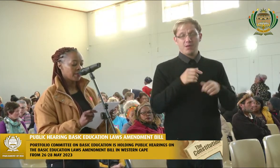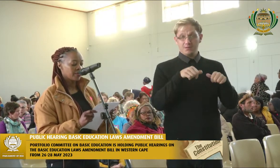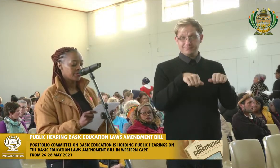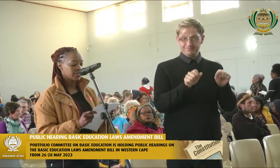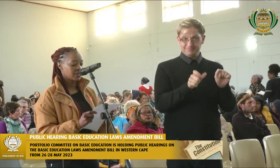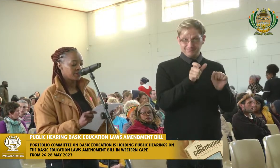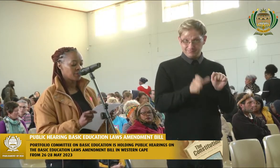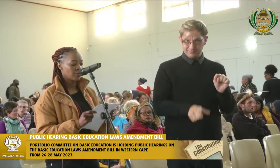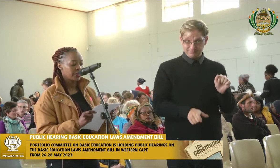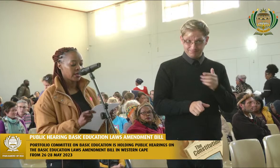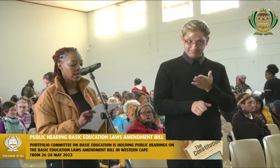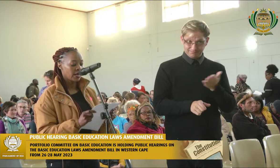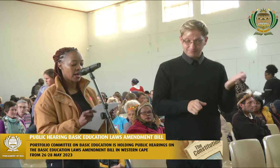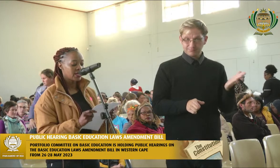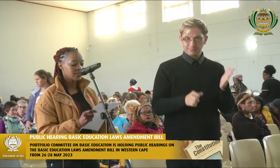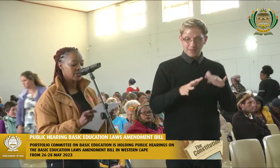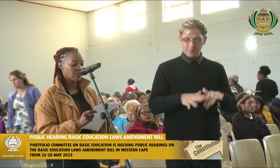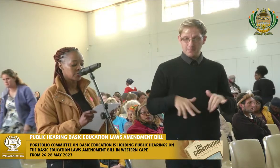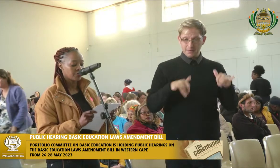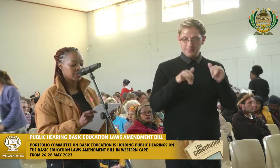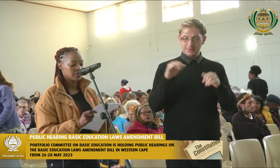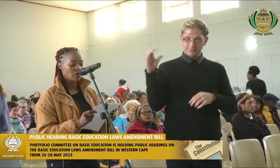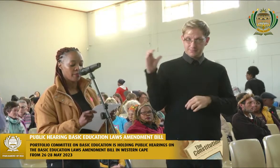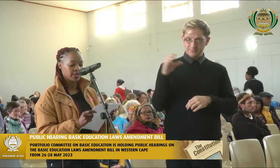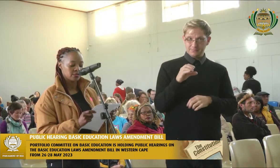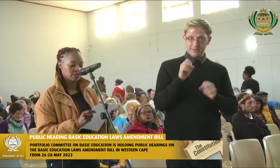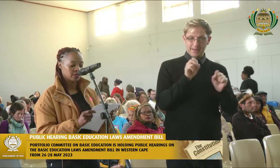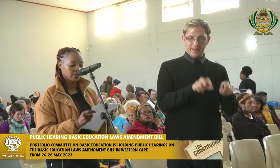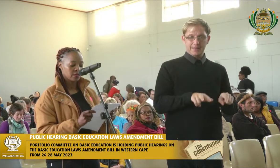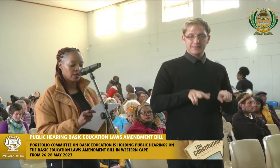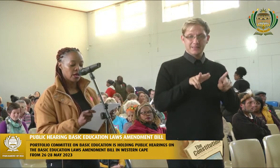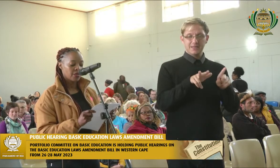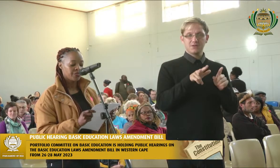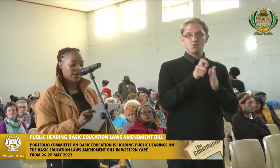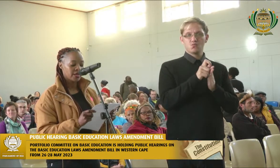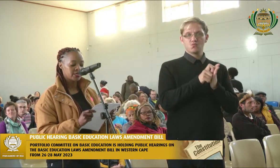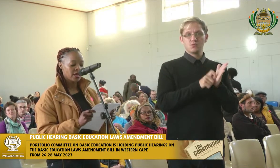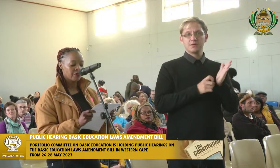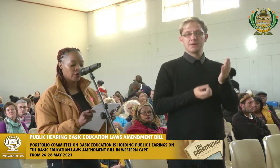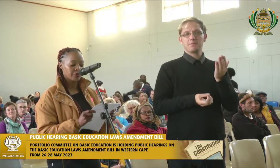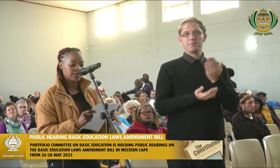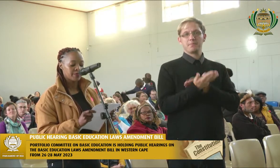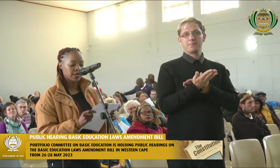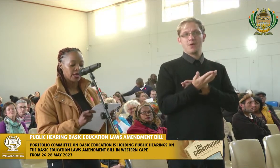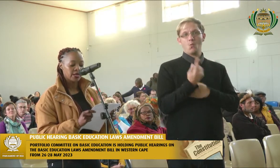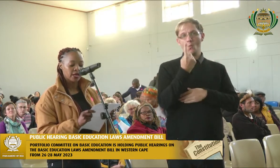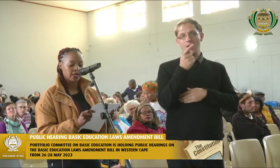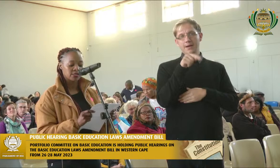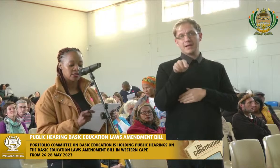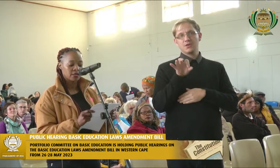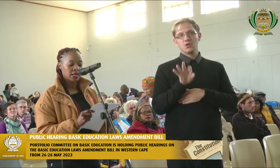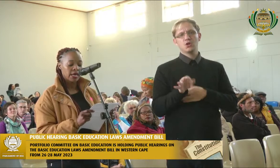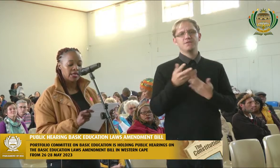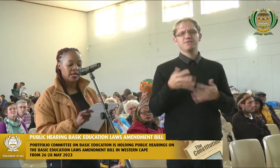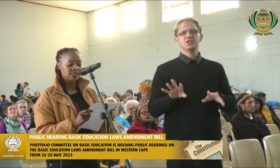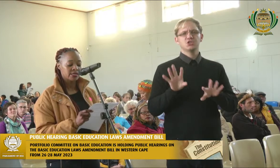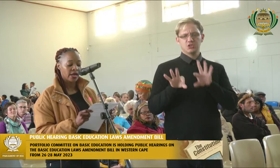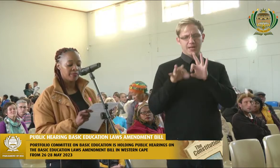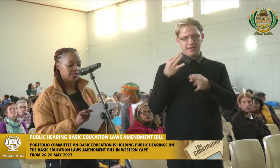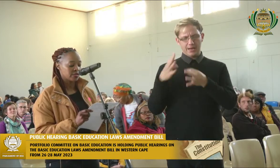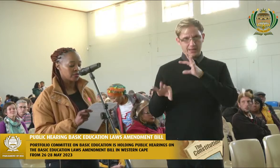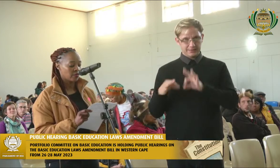Chairperson, Parliament received more than 18,000 written comments. A third have already been analyzed,